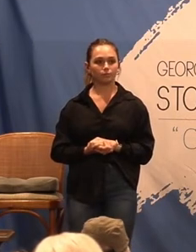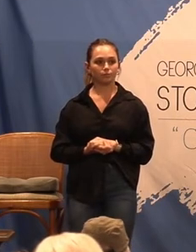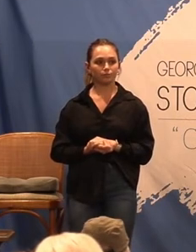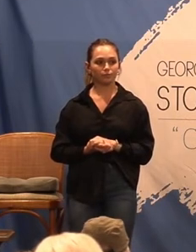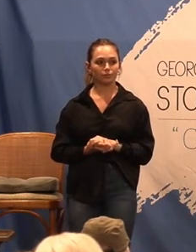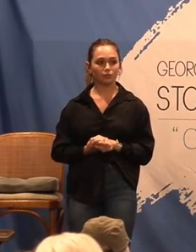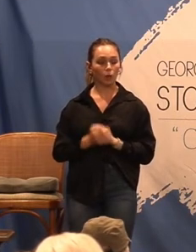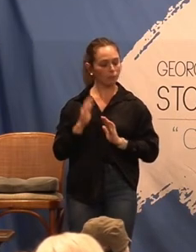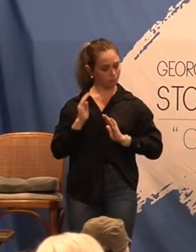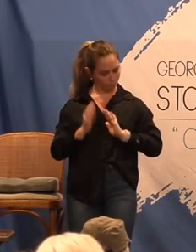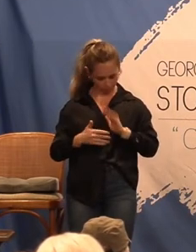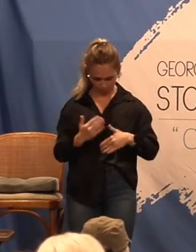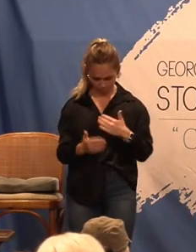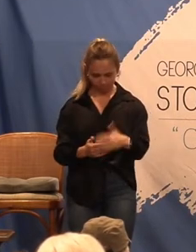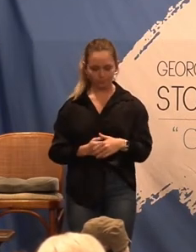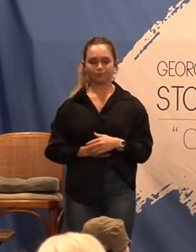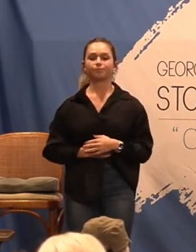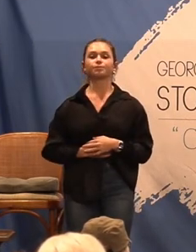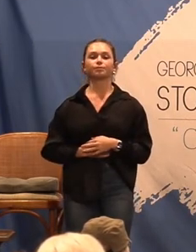Moving right along.